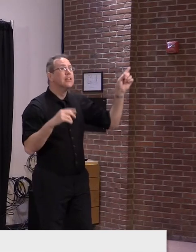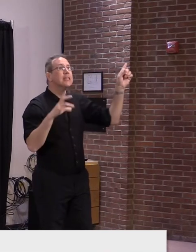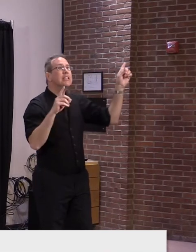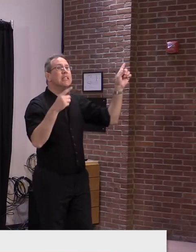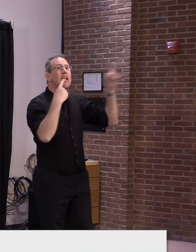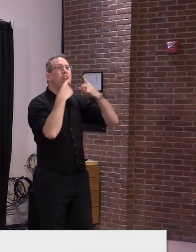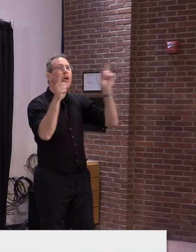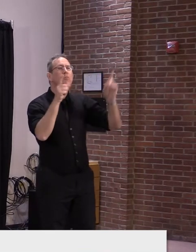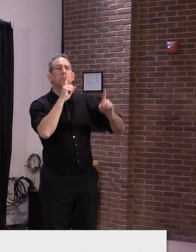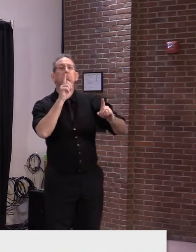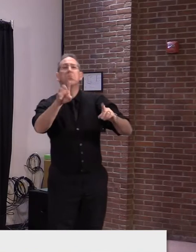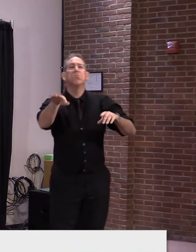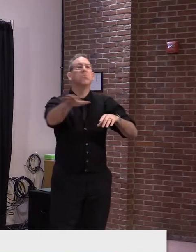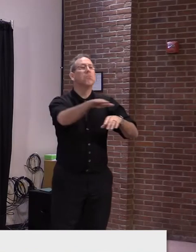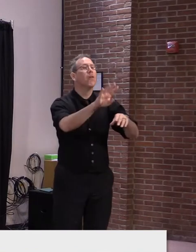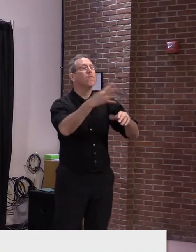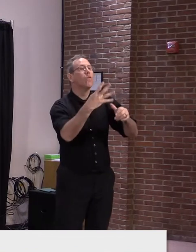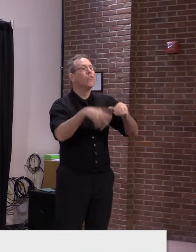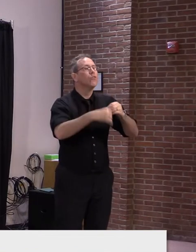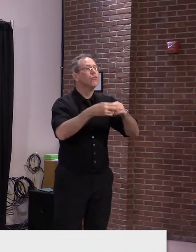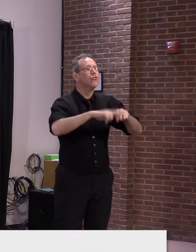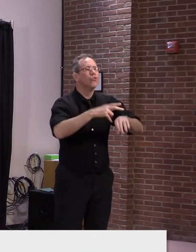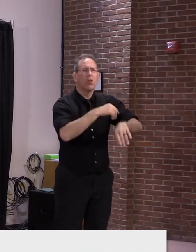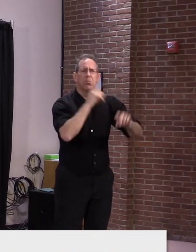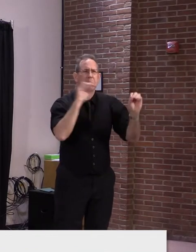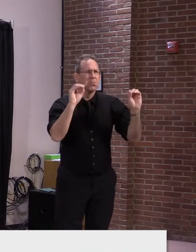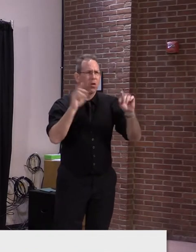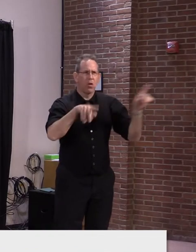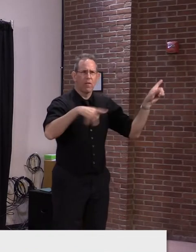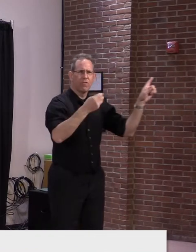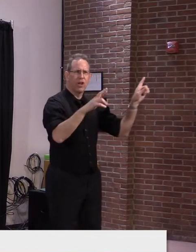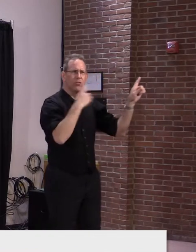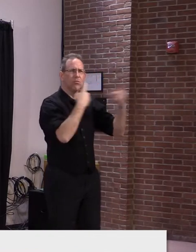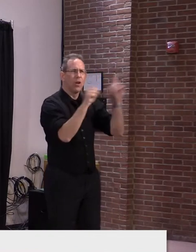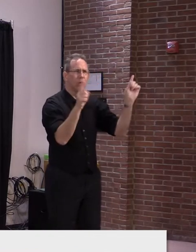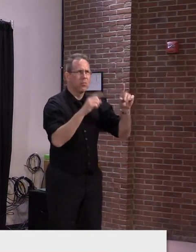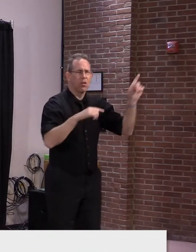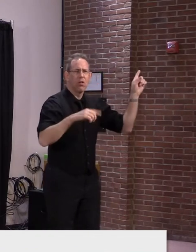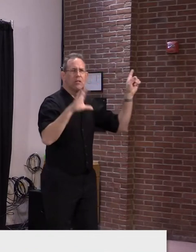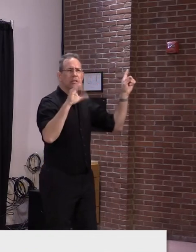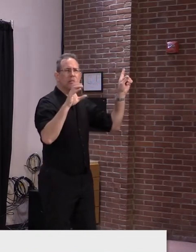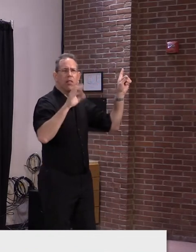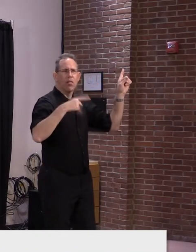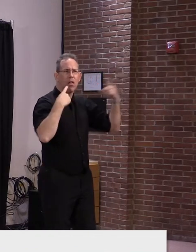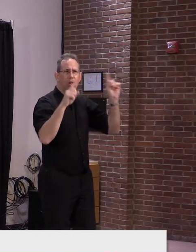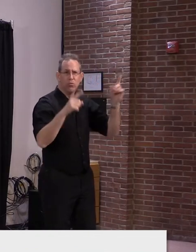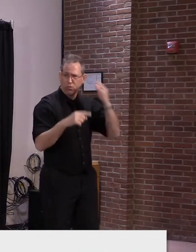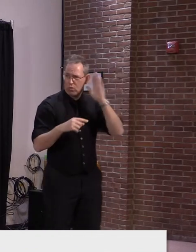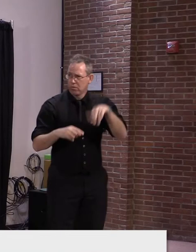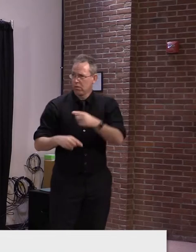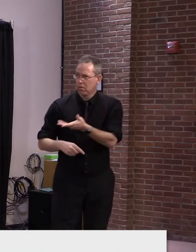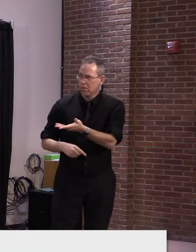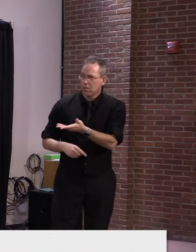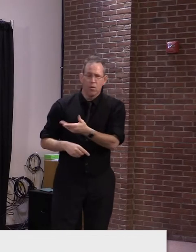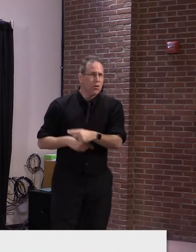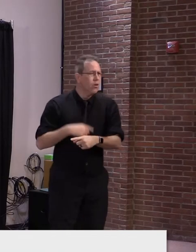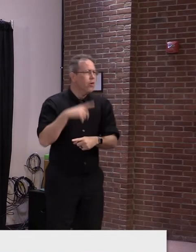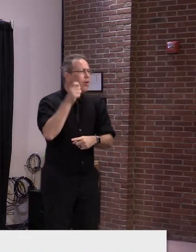in terms of whether that's advised or not. I think the reality is that there's going to be a